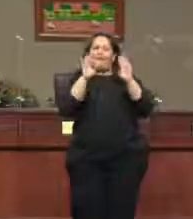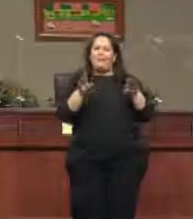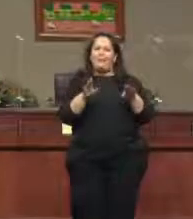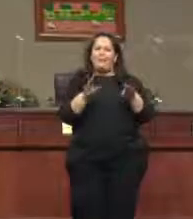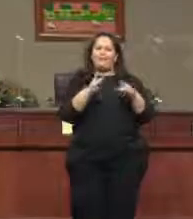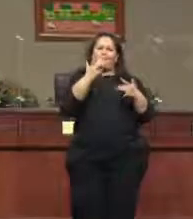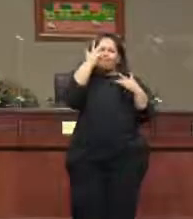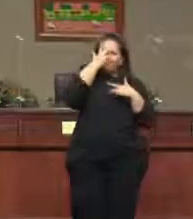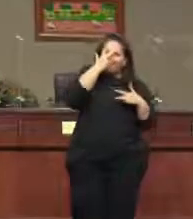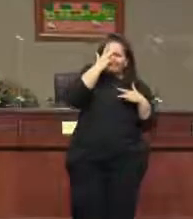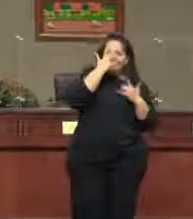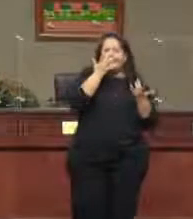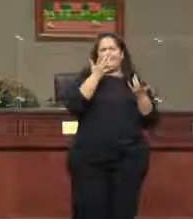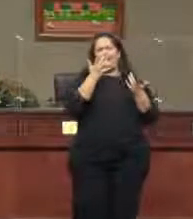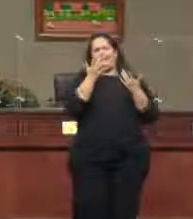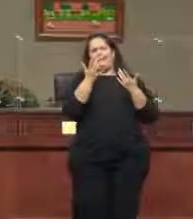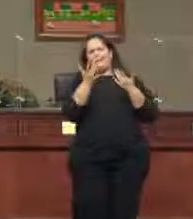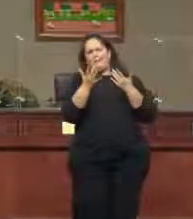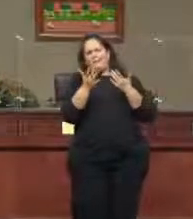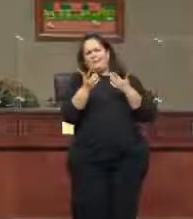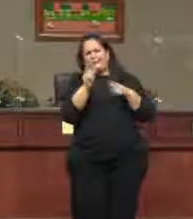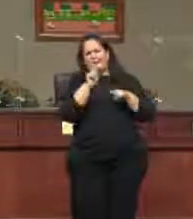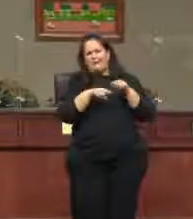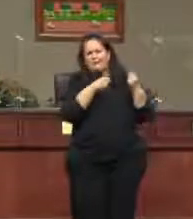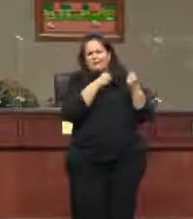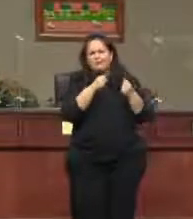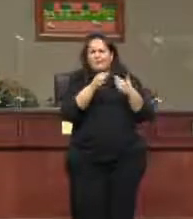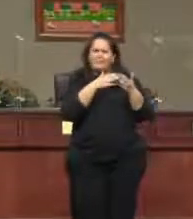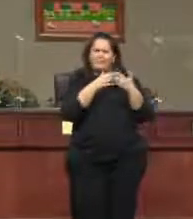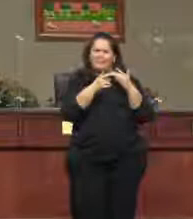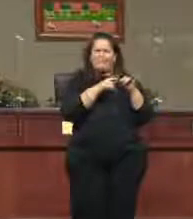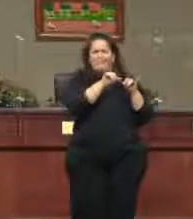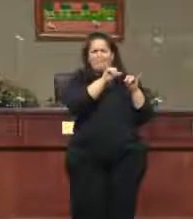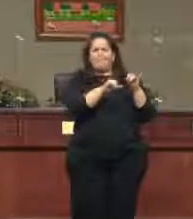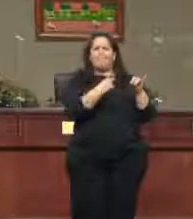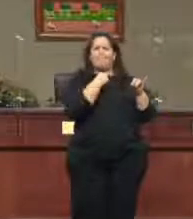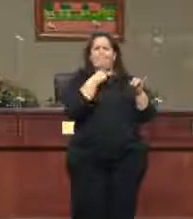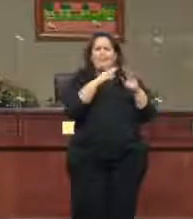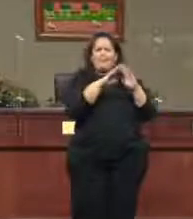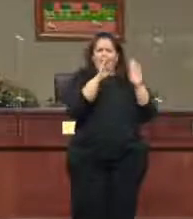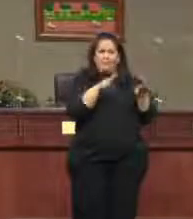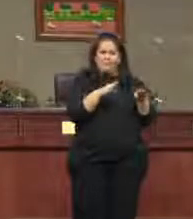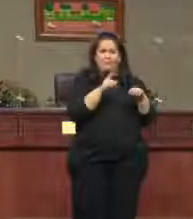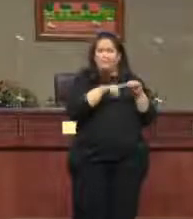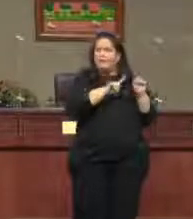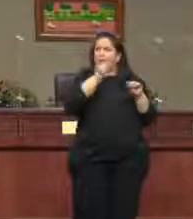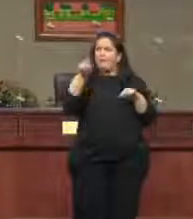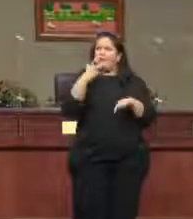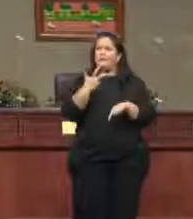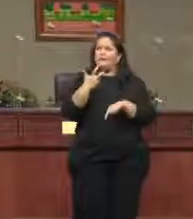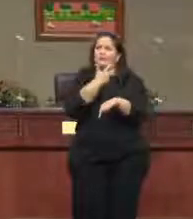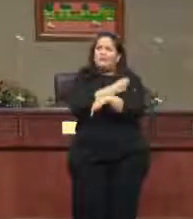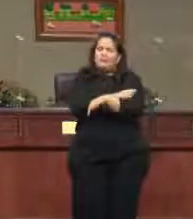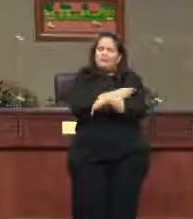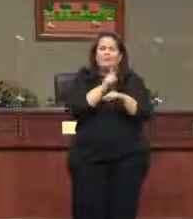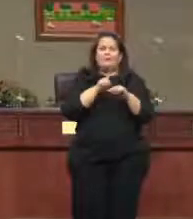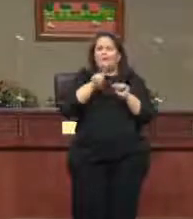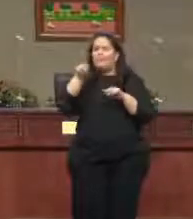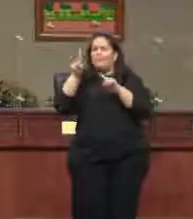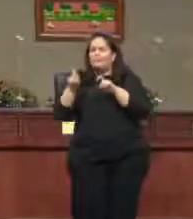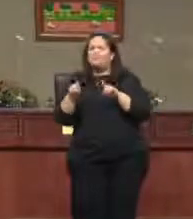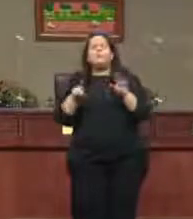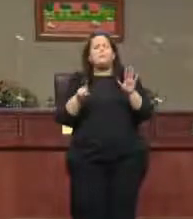Those residents who, for whatever reason, cannot get out of their homes and go to vaccination sites or testing sites, they